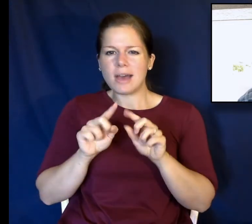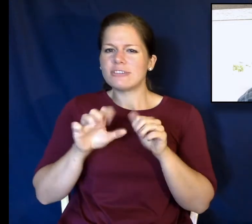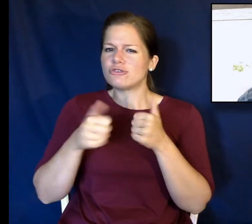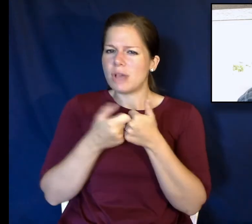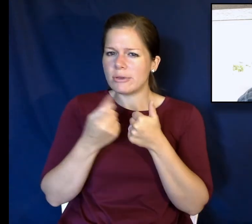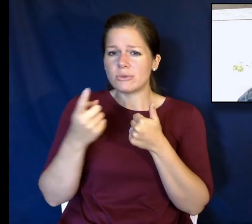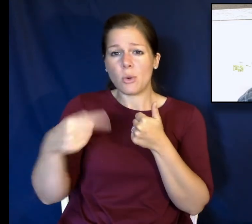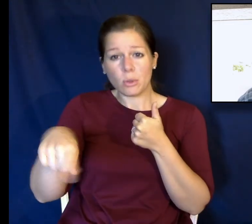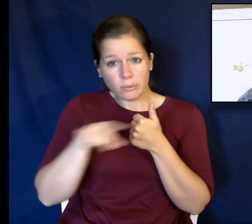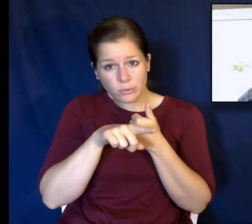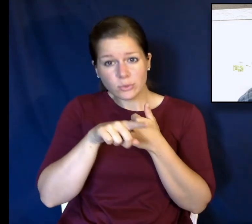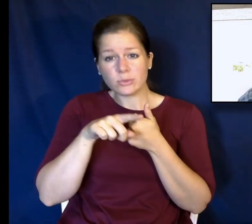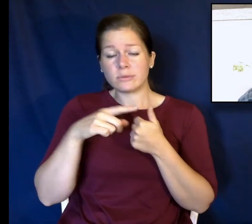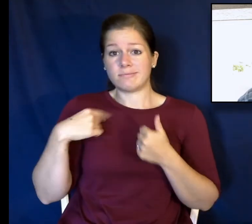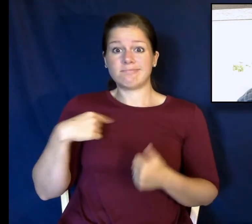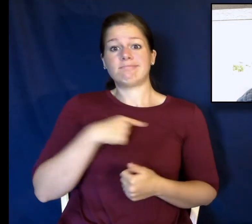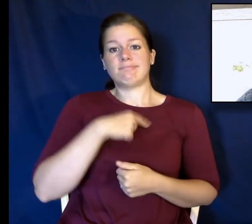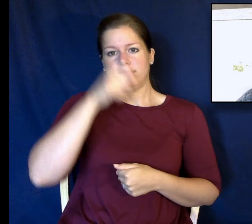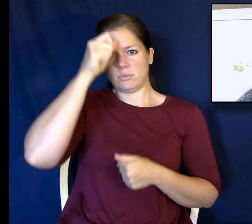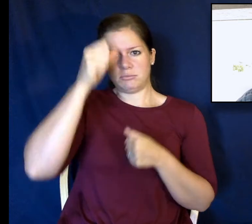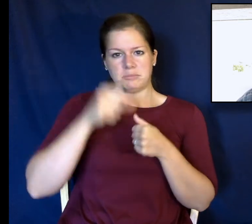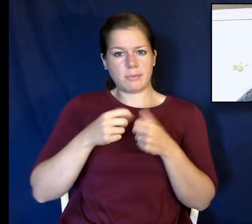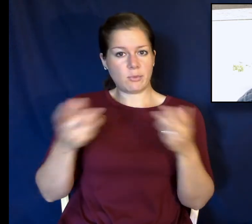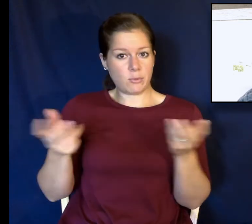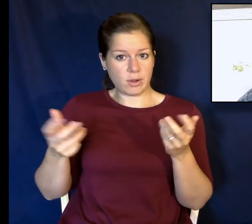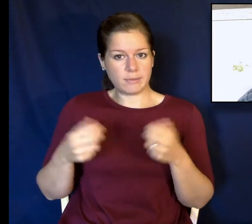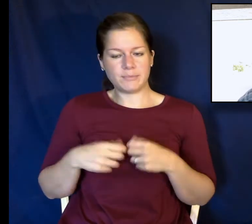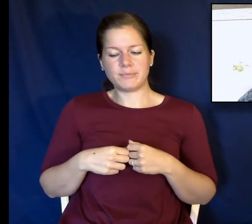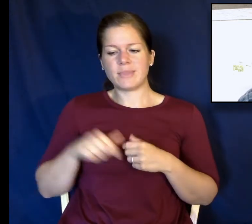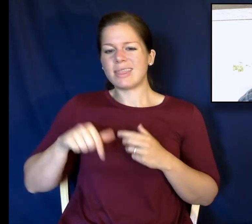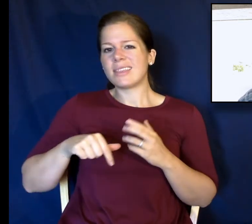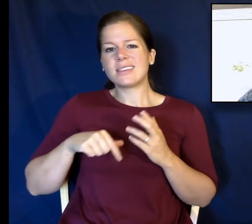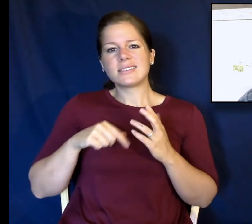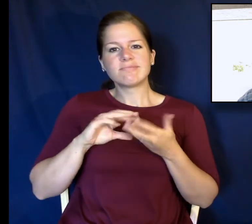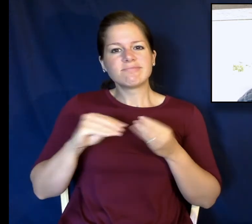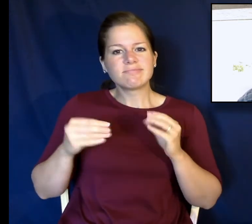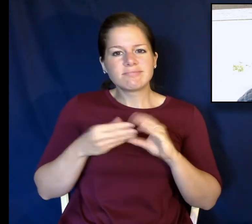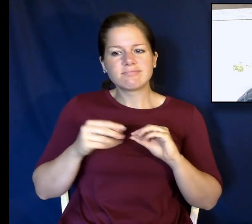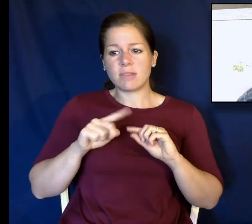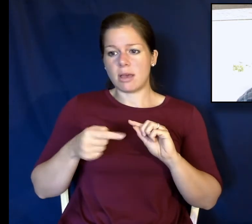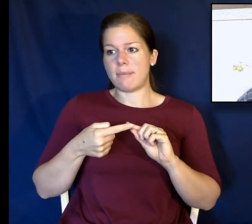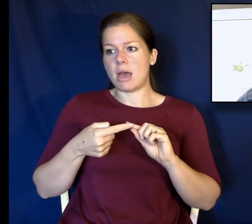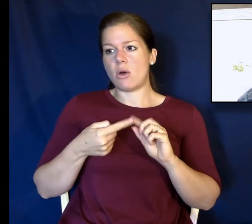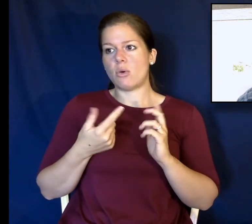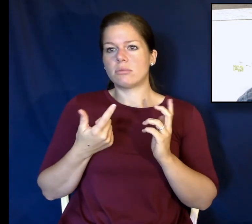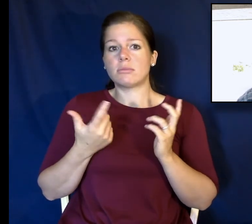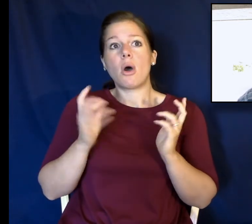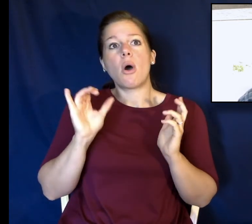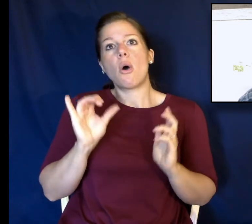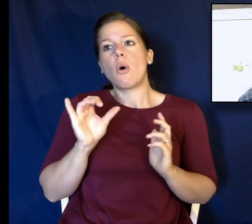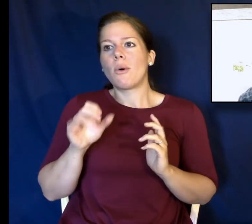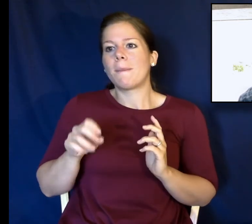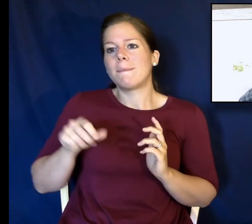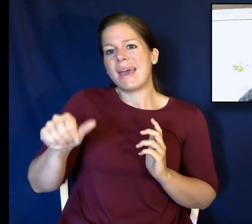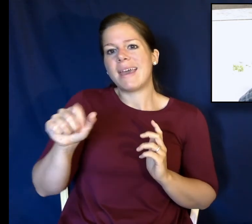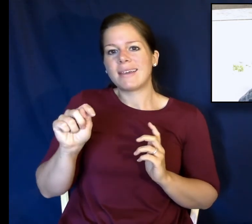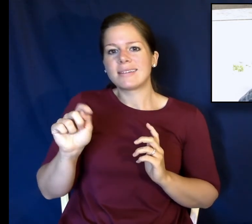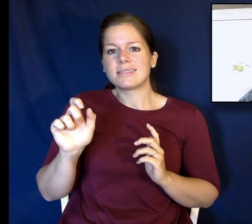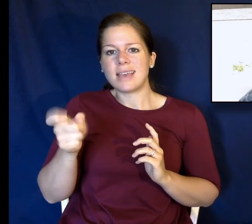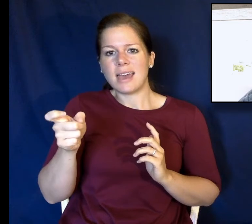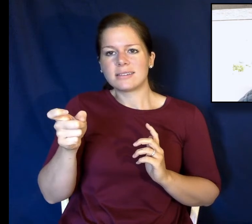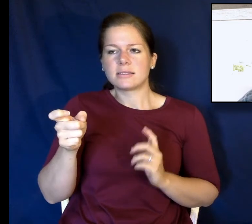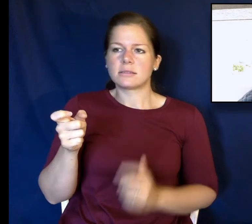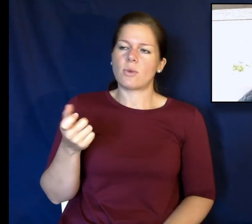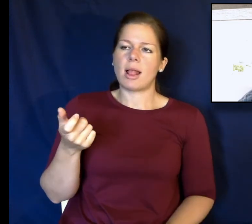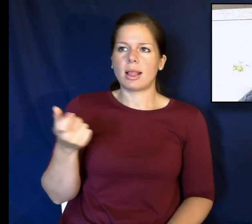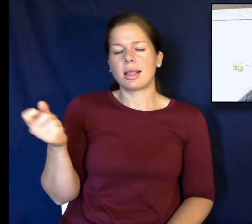remember that this isn't necessarily about paying taxes. I've seen lots of sermons where pastors will say, see, just pay your taxes. Well, sure,